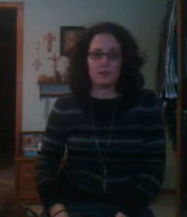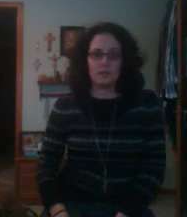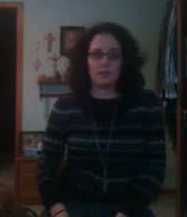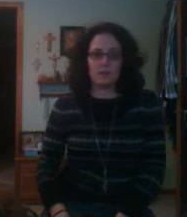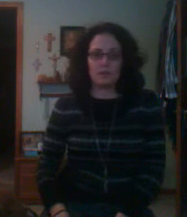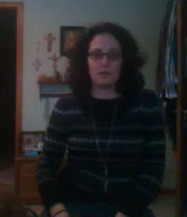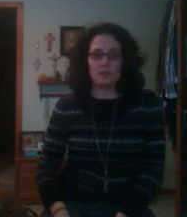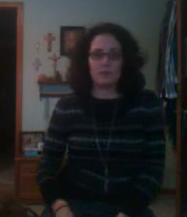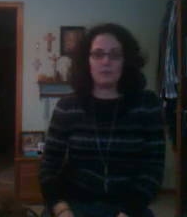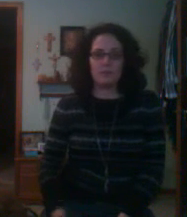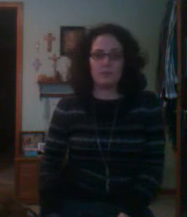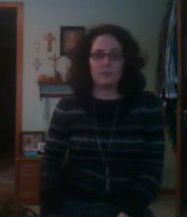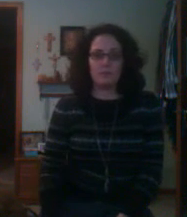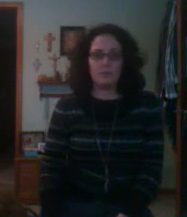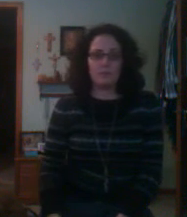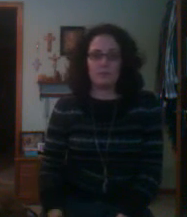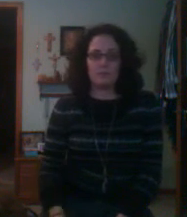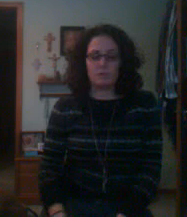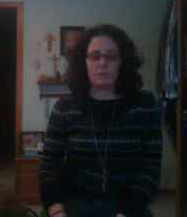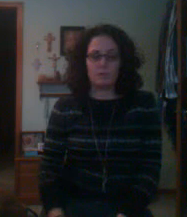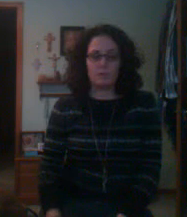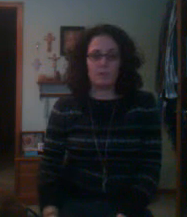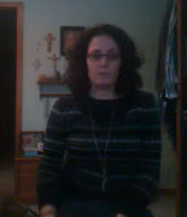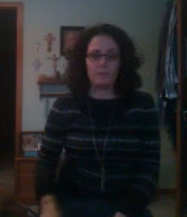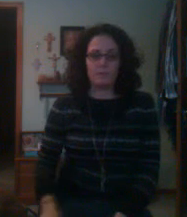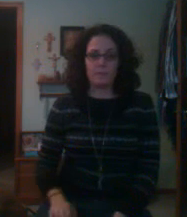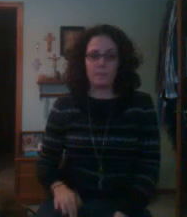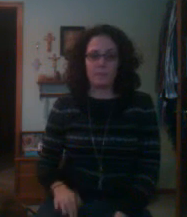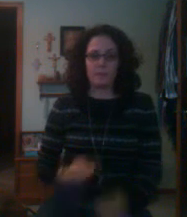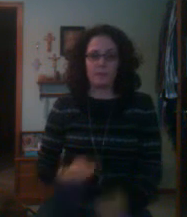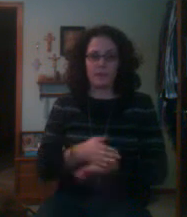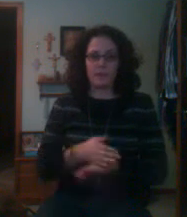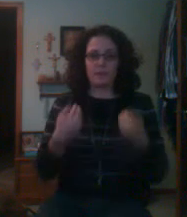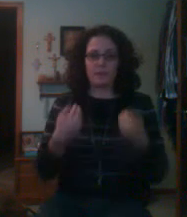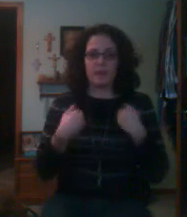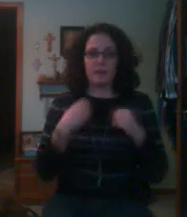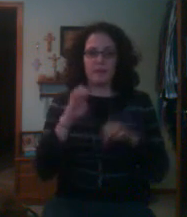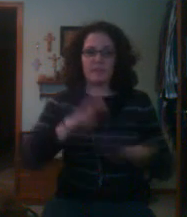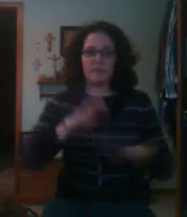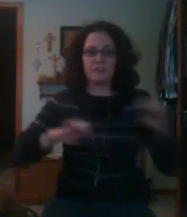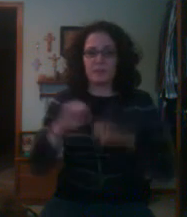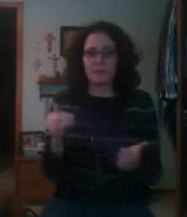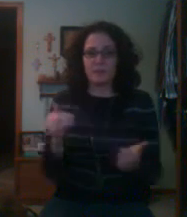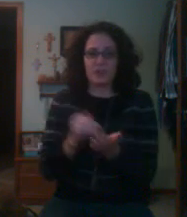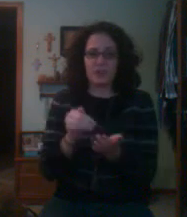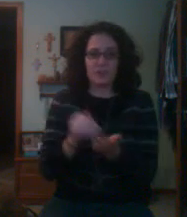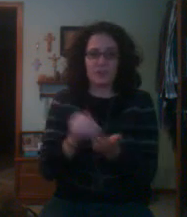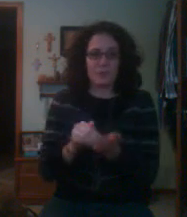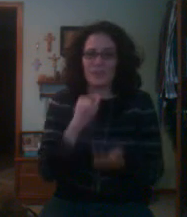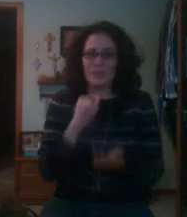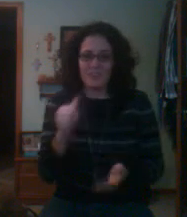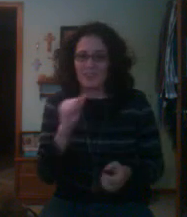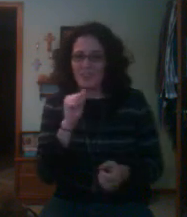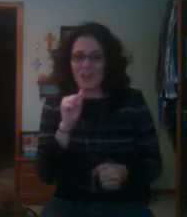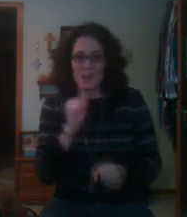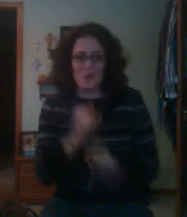Okay, after you come up with your experiment, you're going to repeat it. And if it's not working, you're not going to keep doing it. You're going to reevaluate and you're